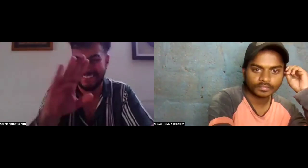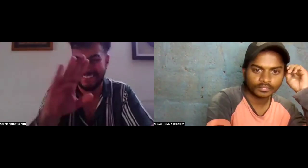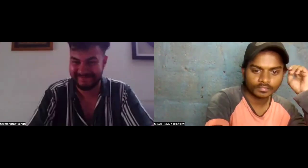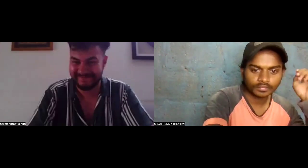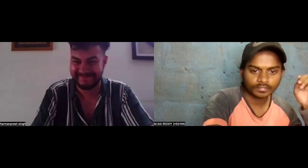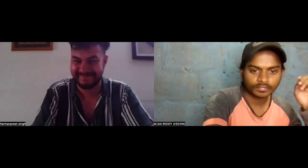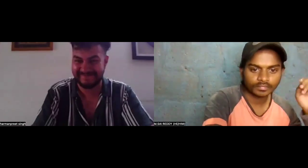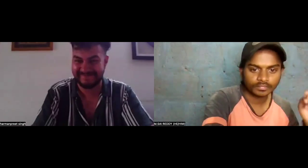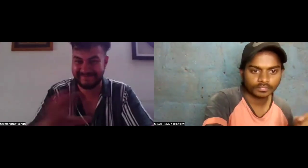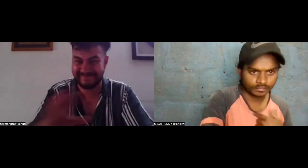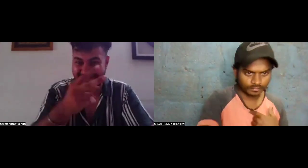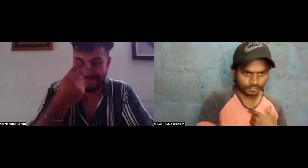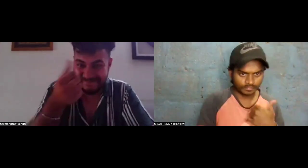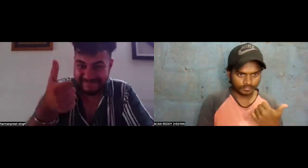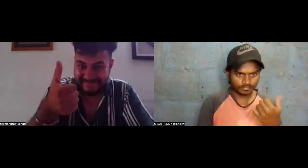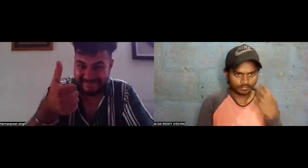Hey, hi.